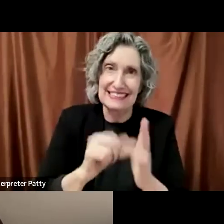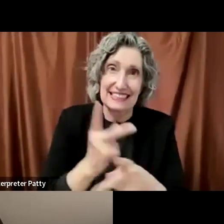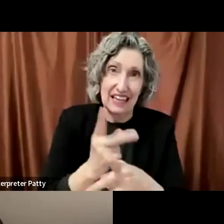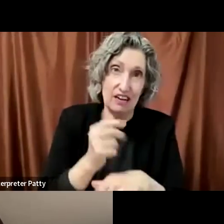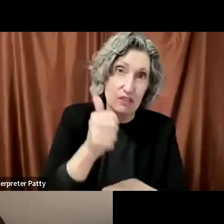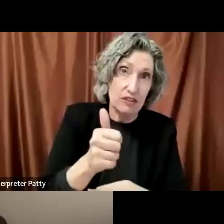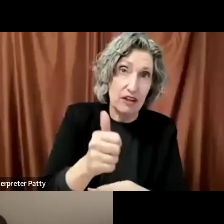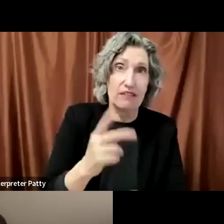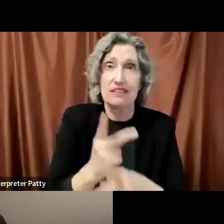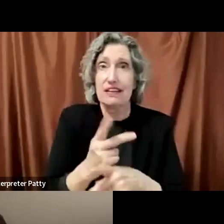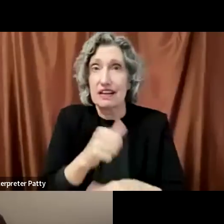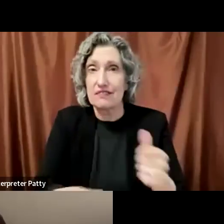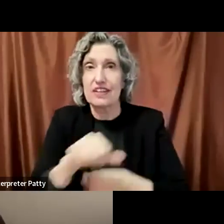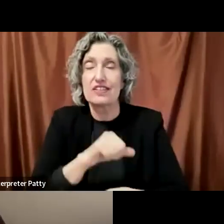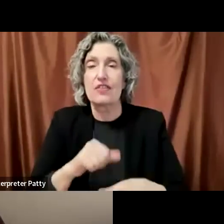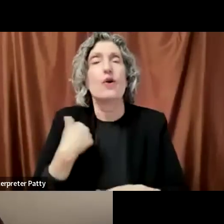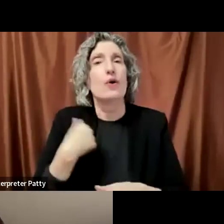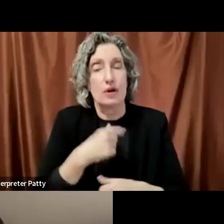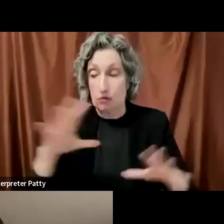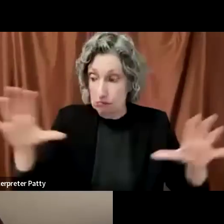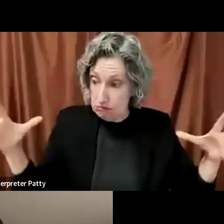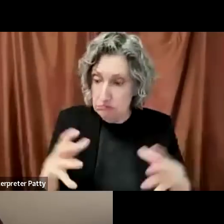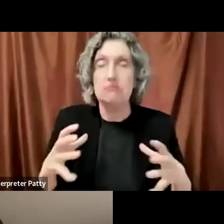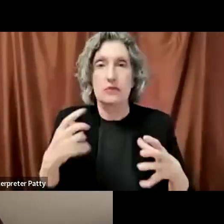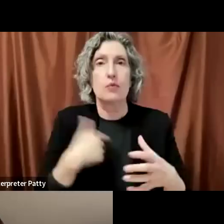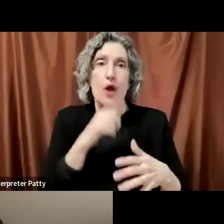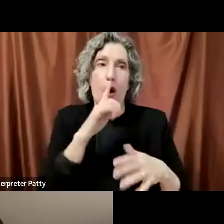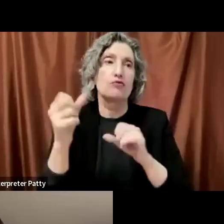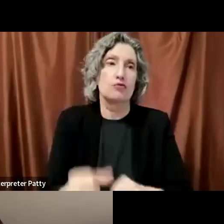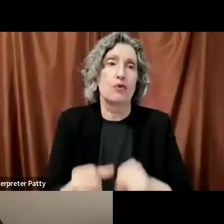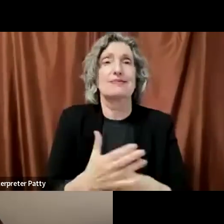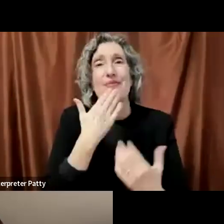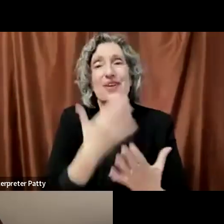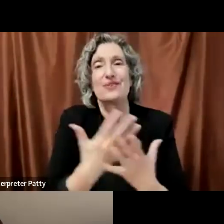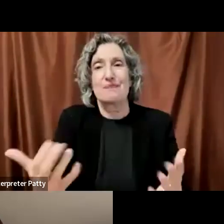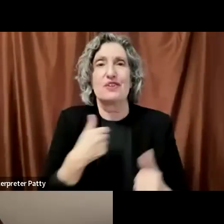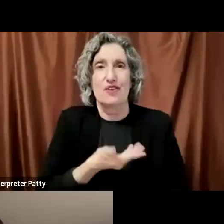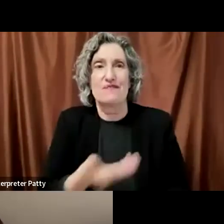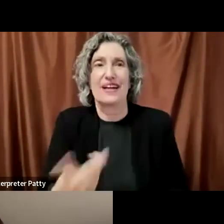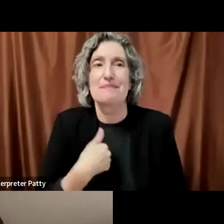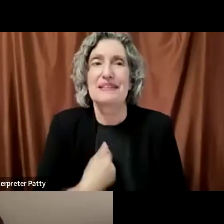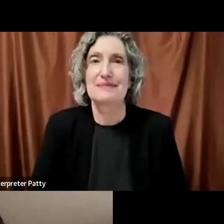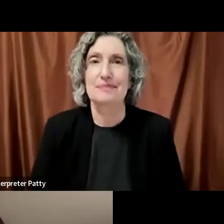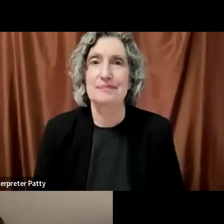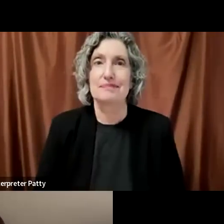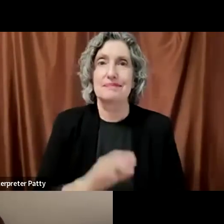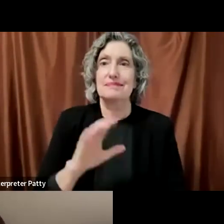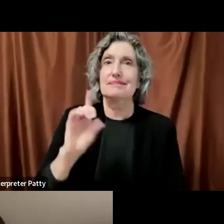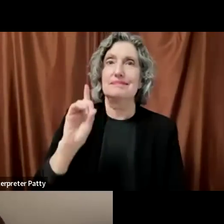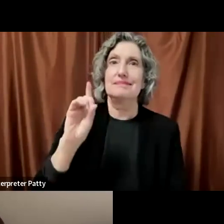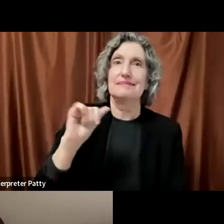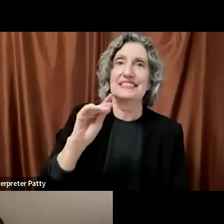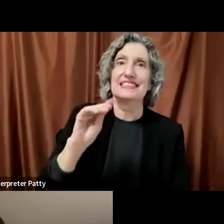other, we're just stronger together. So again, thank you so much for having me. Thank you. And thanks,